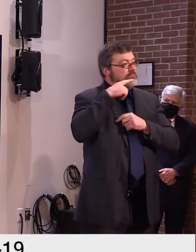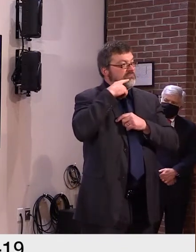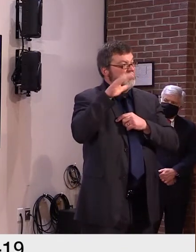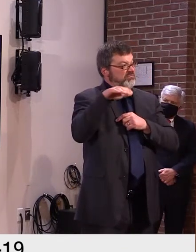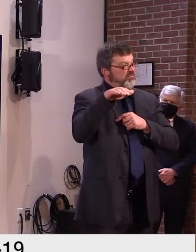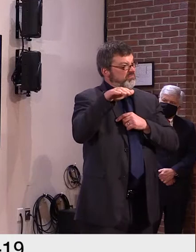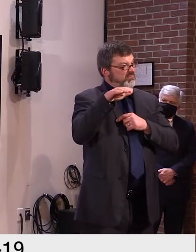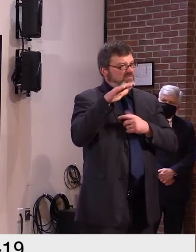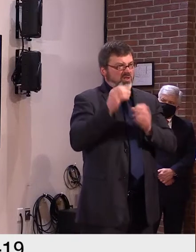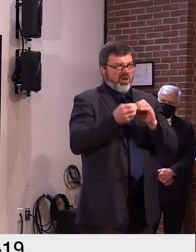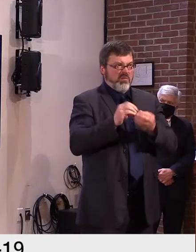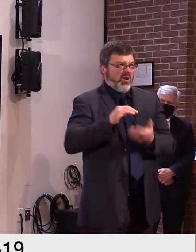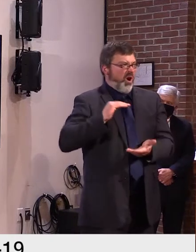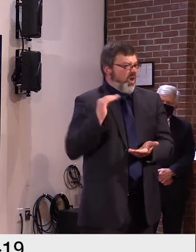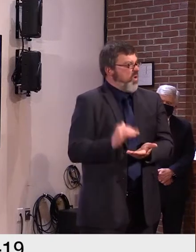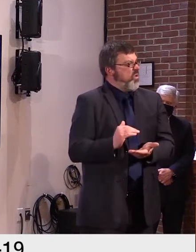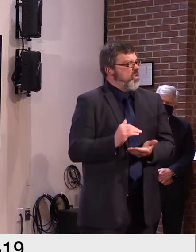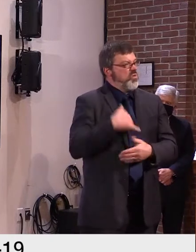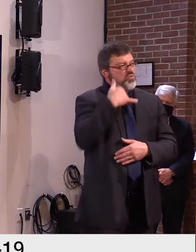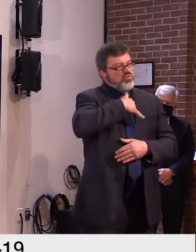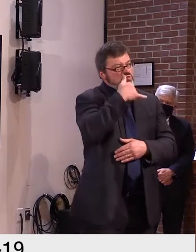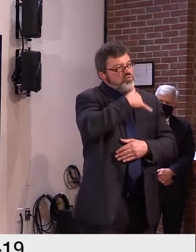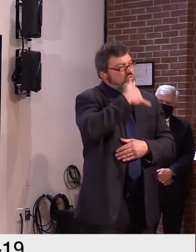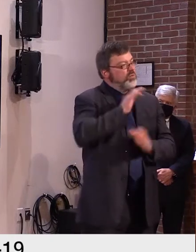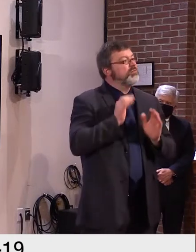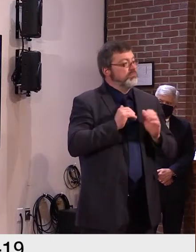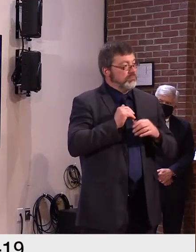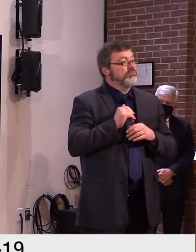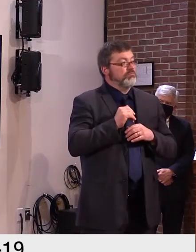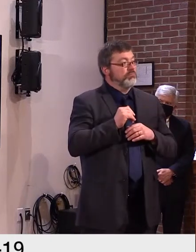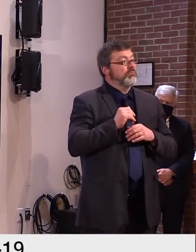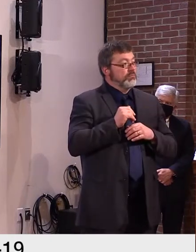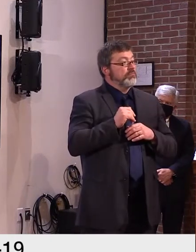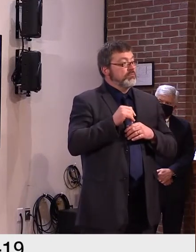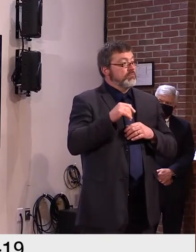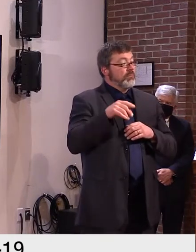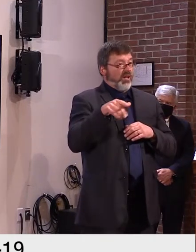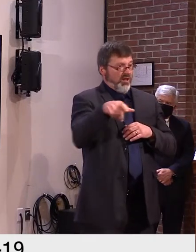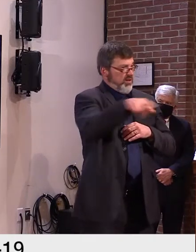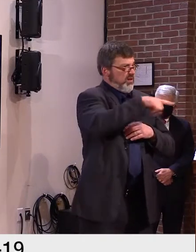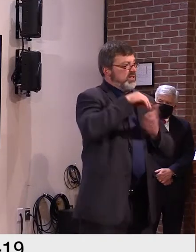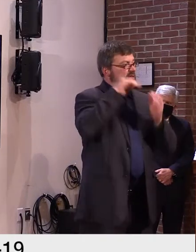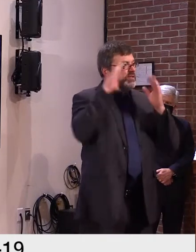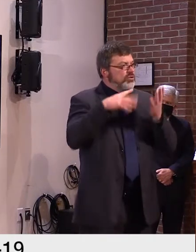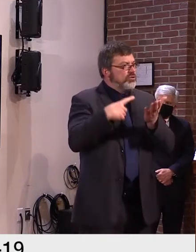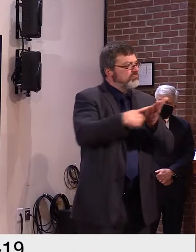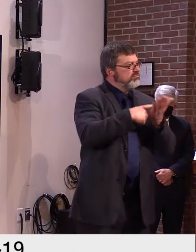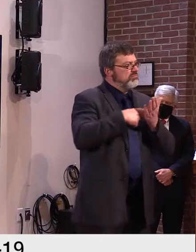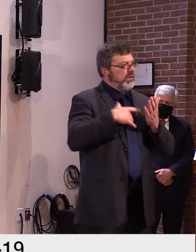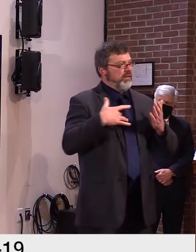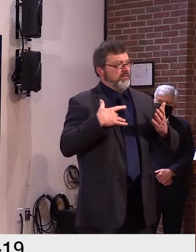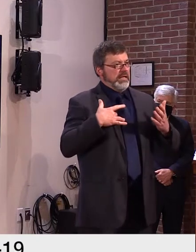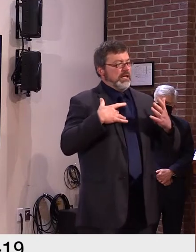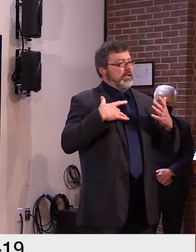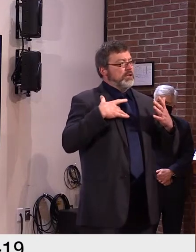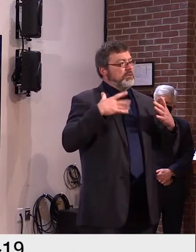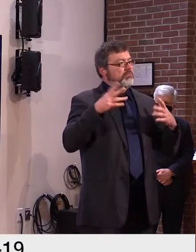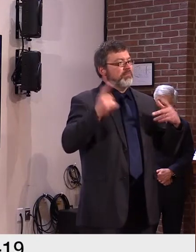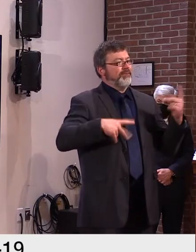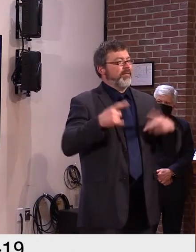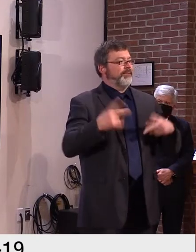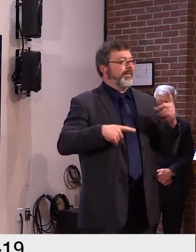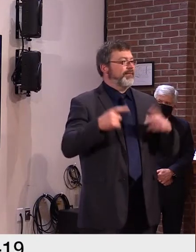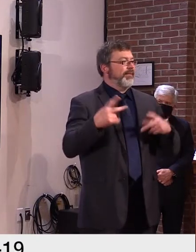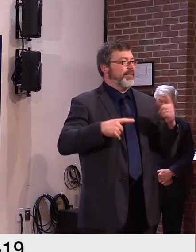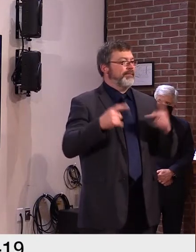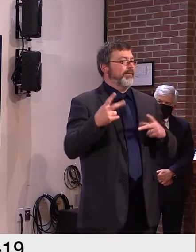teachers at the recycling center over this weekend, and she said, quote unquote, "It almost feels normal." I think things are starting